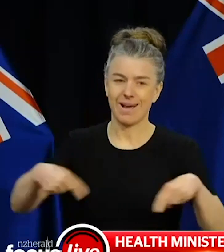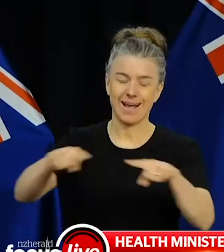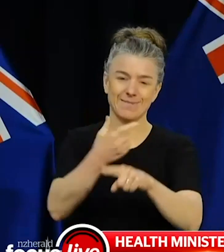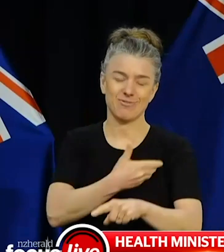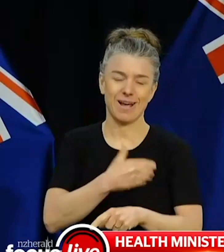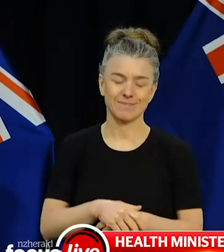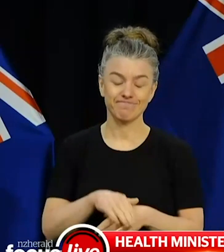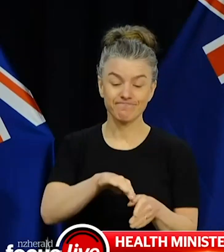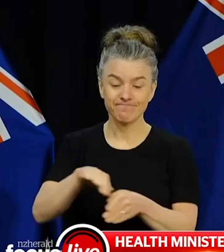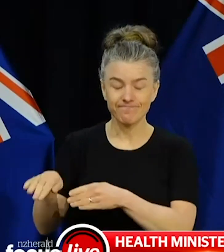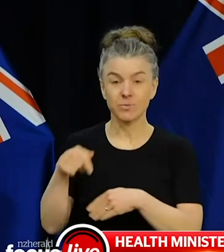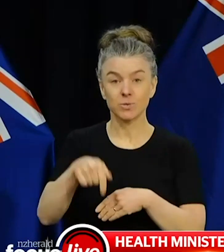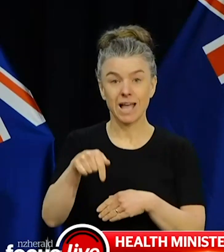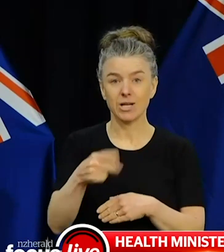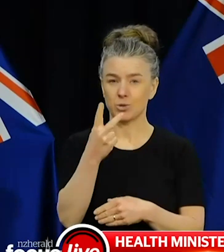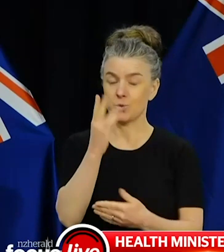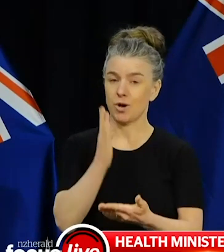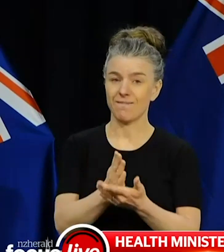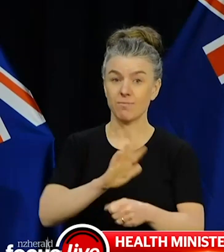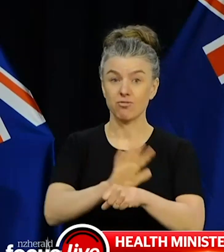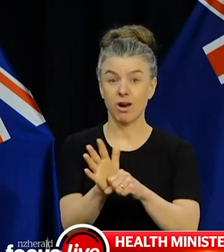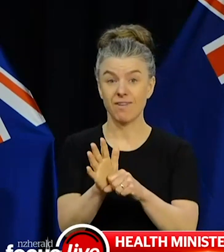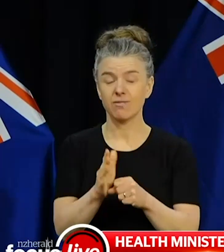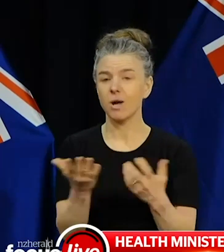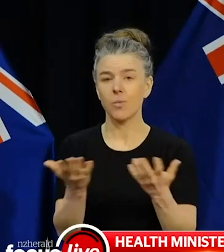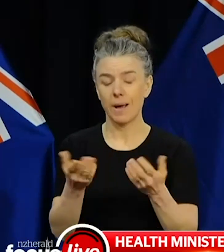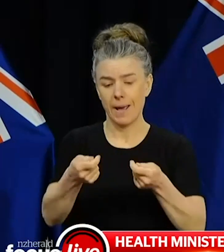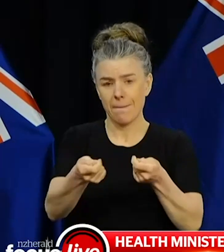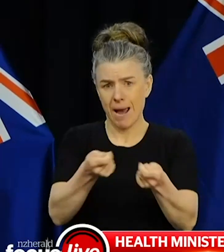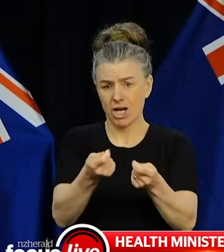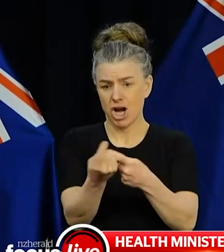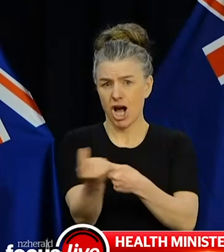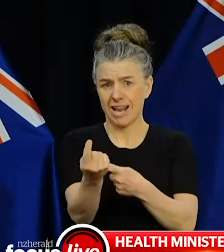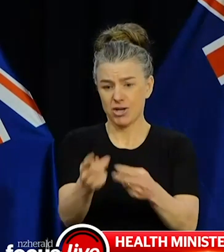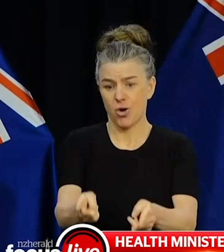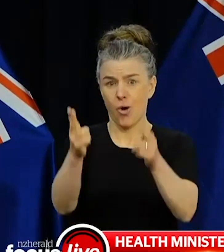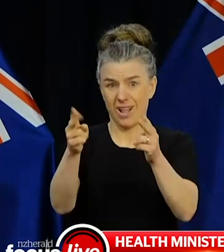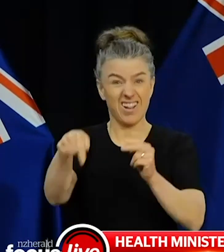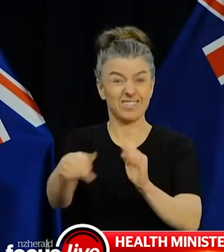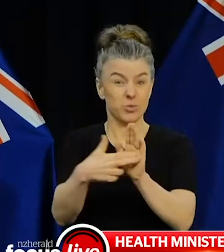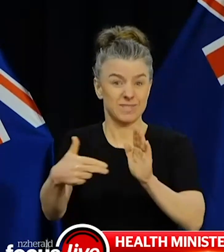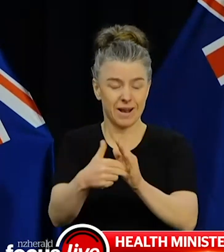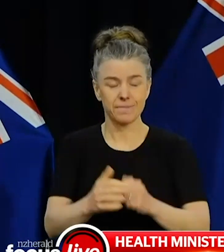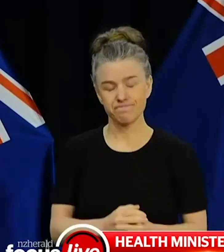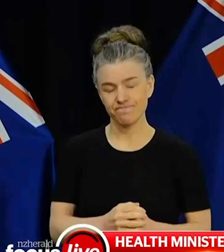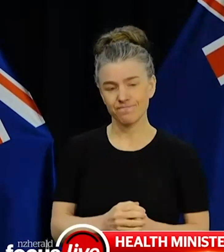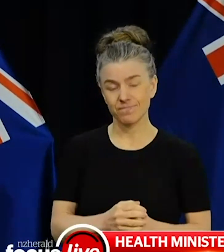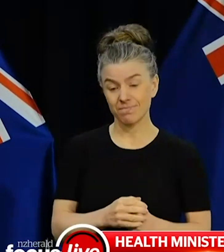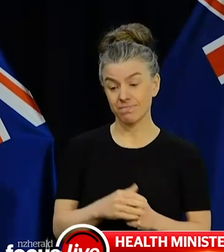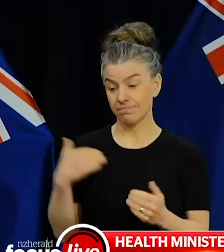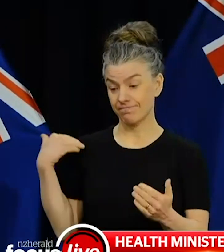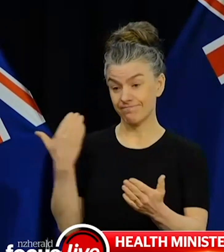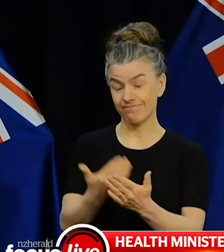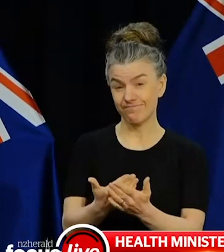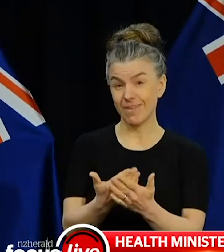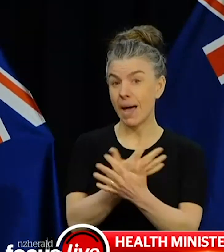Today there are 2 new cases of COVID-19 to report in managed isolation facilities in New Zealand. It's been 70